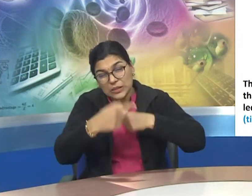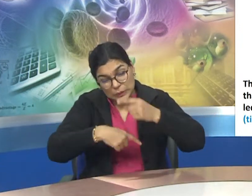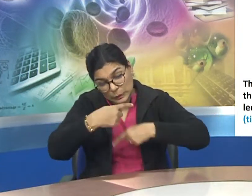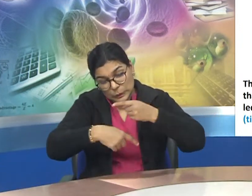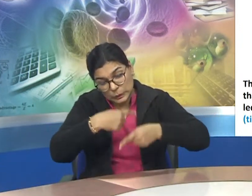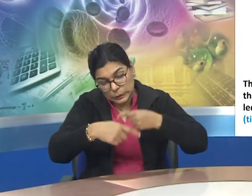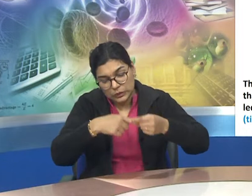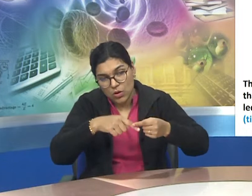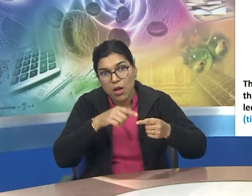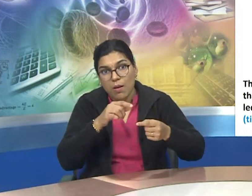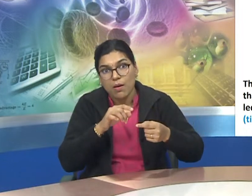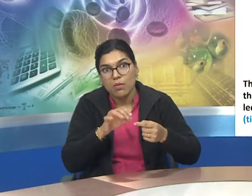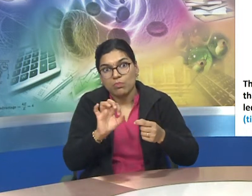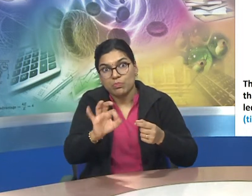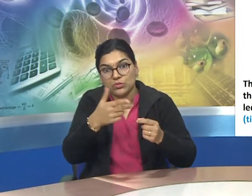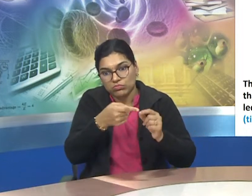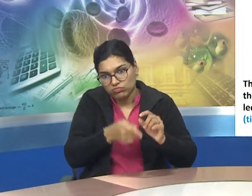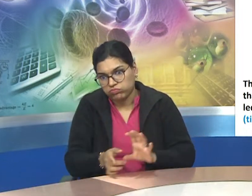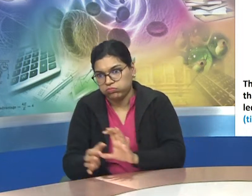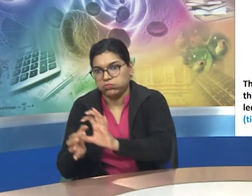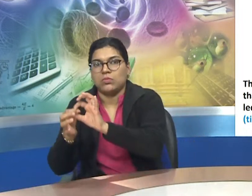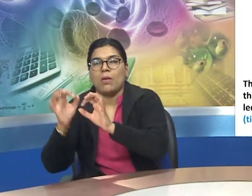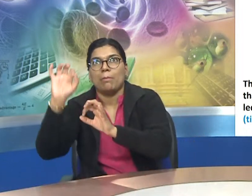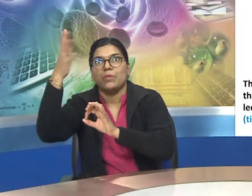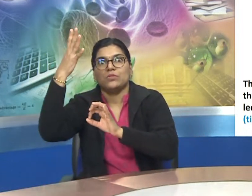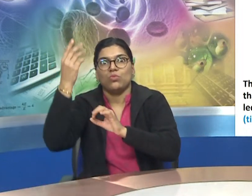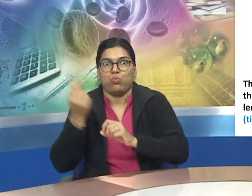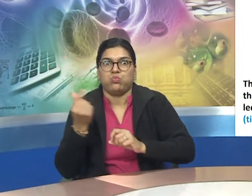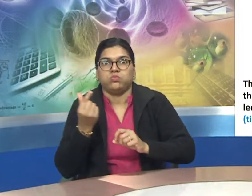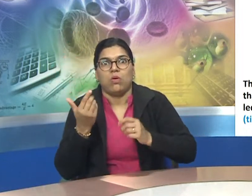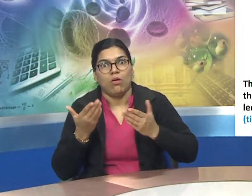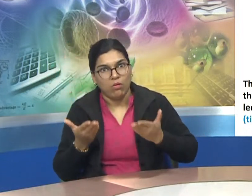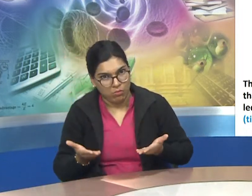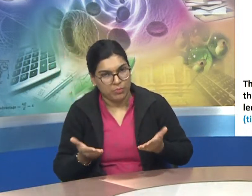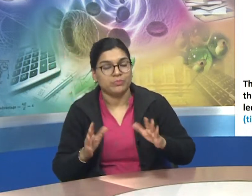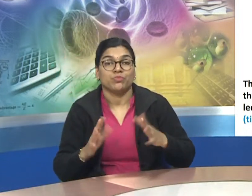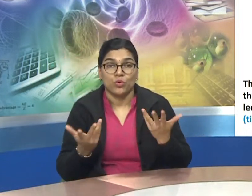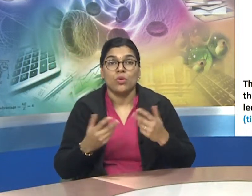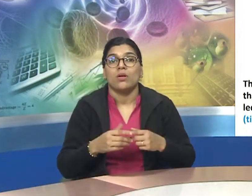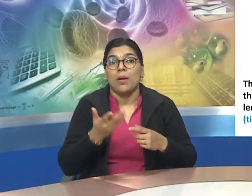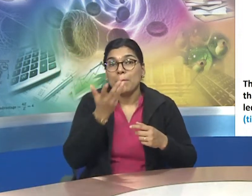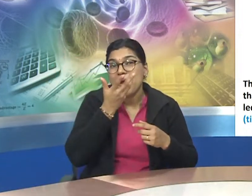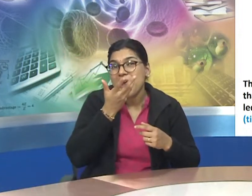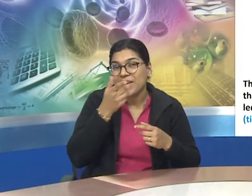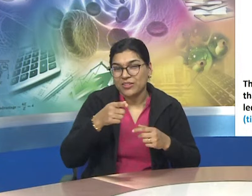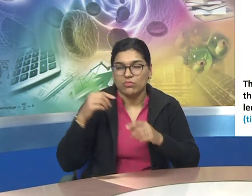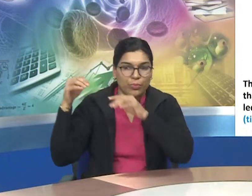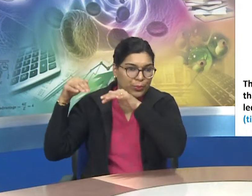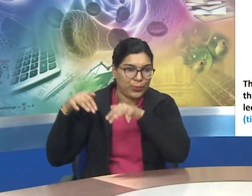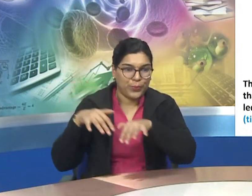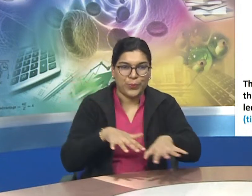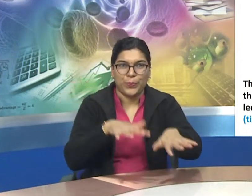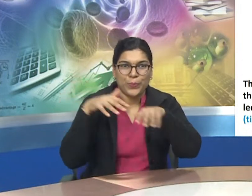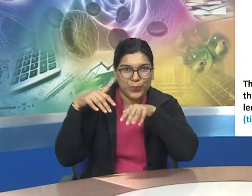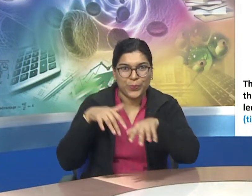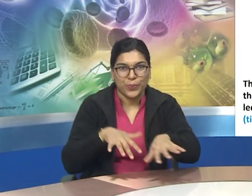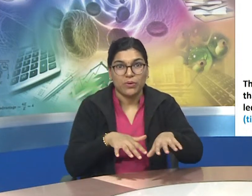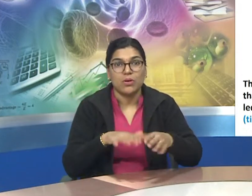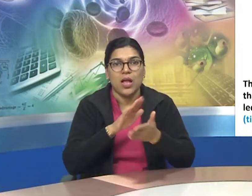along with these two types of energy, there is another tidal energy. We all know that in the ocean, the tides